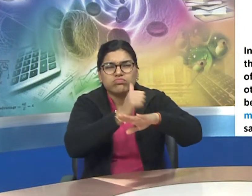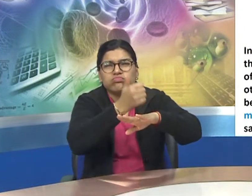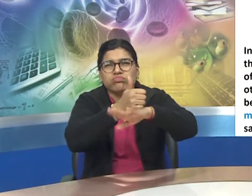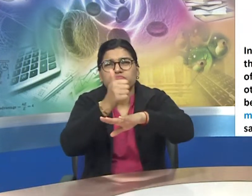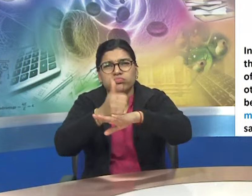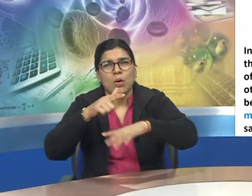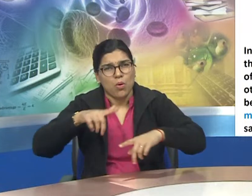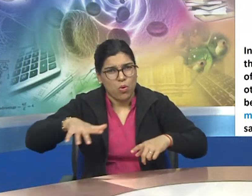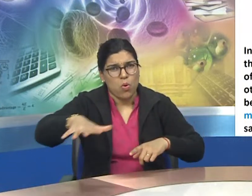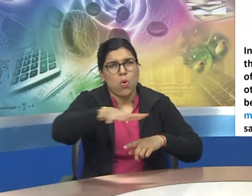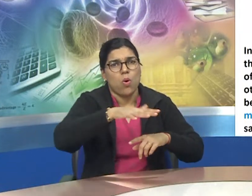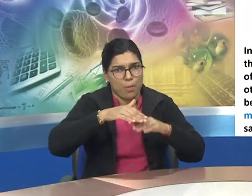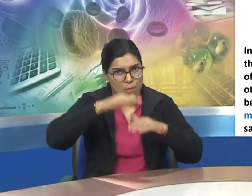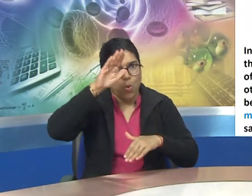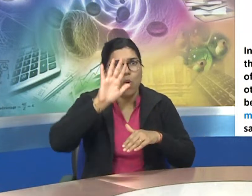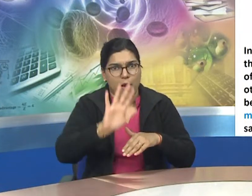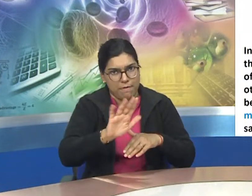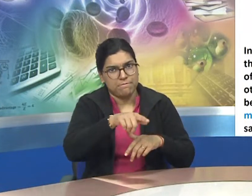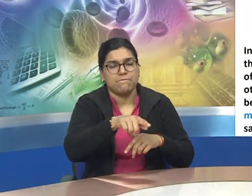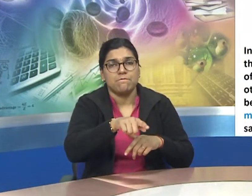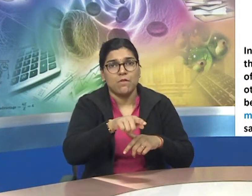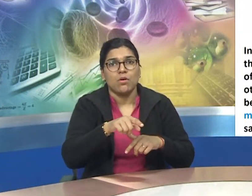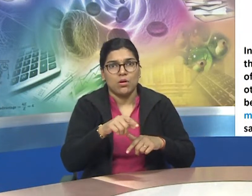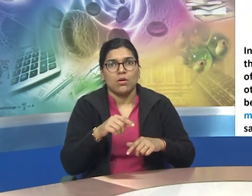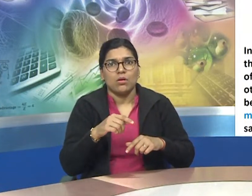at a wind power plant,